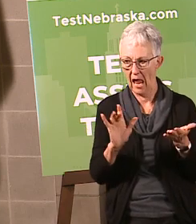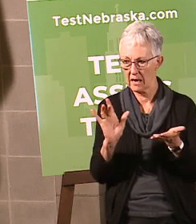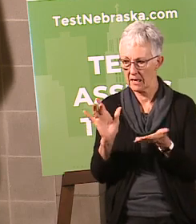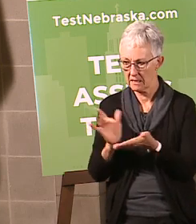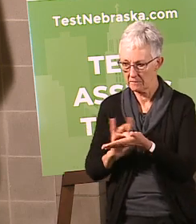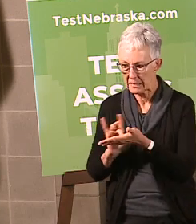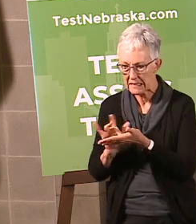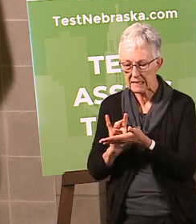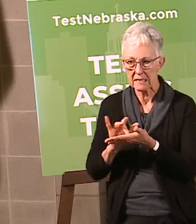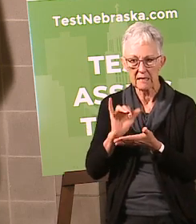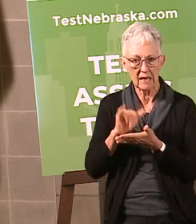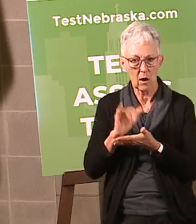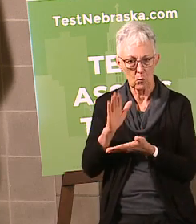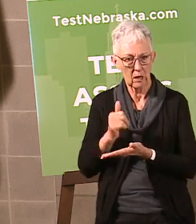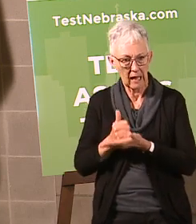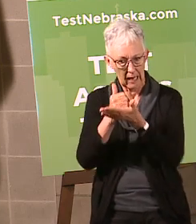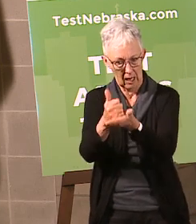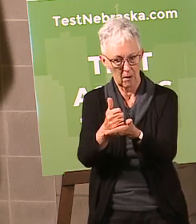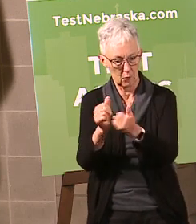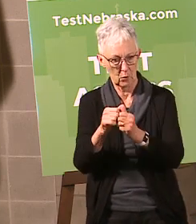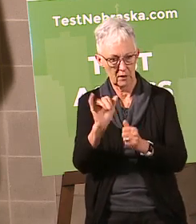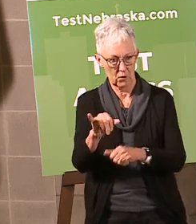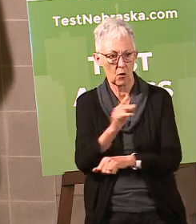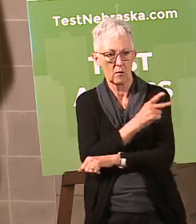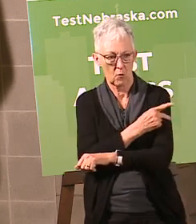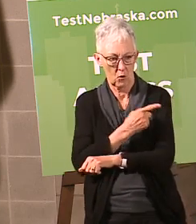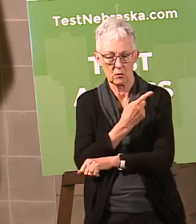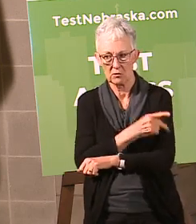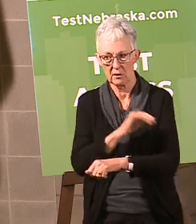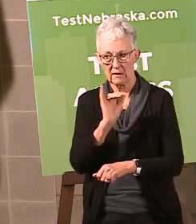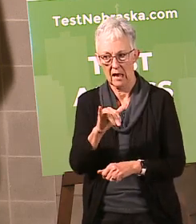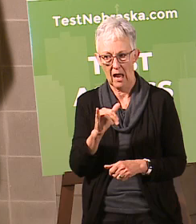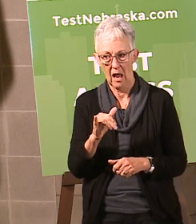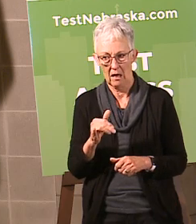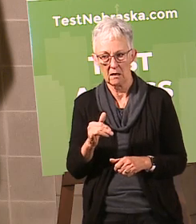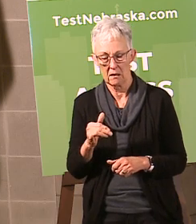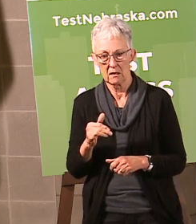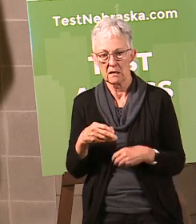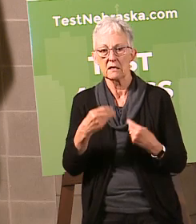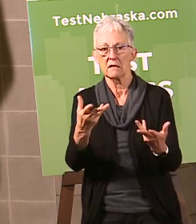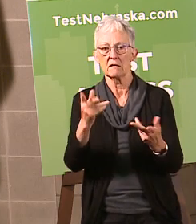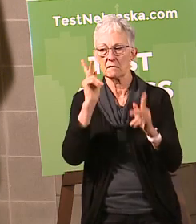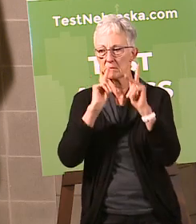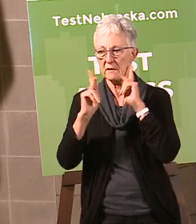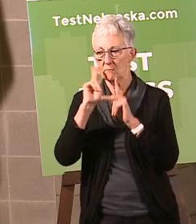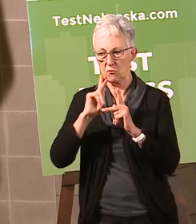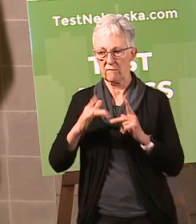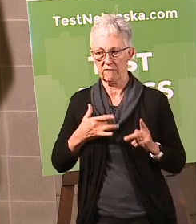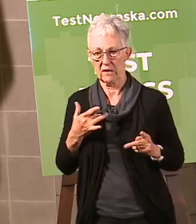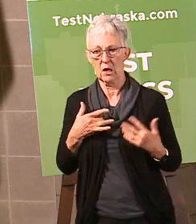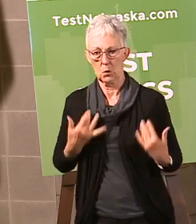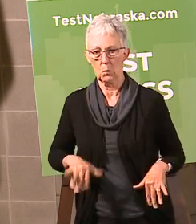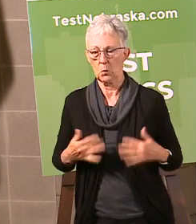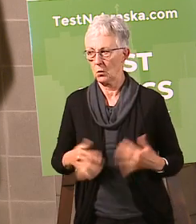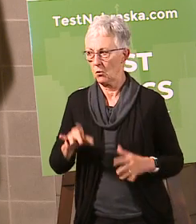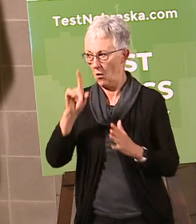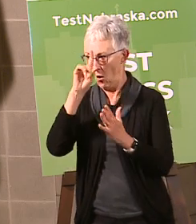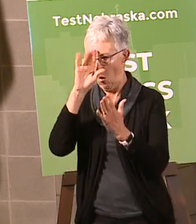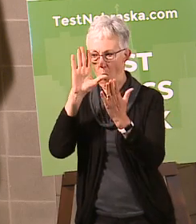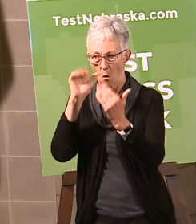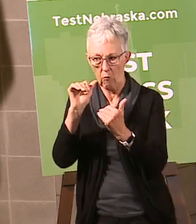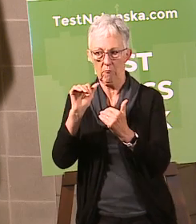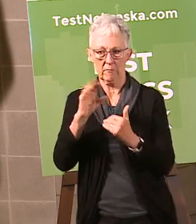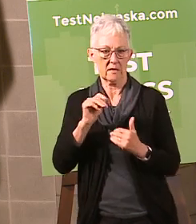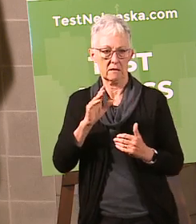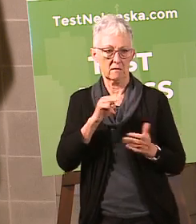some sort of a help with these patients. I think it does add a lot. I think it does give people hope, and I think it gives doctors hope too. And